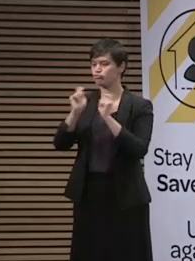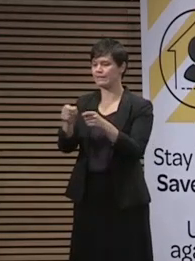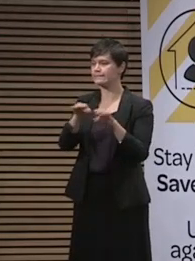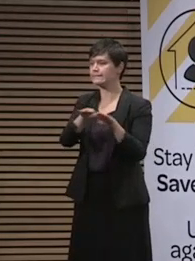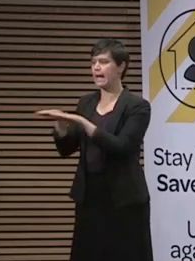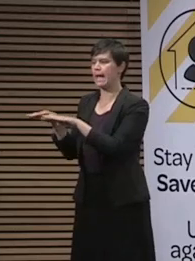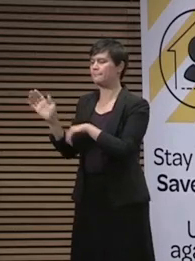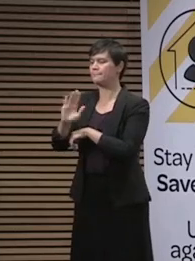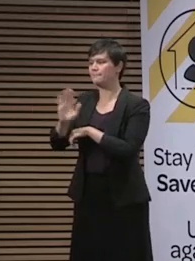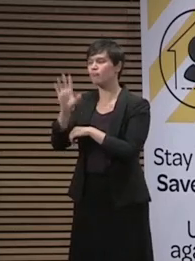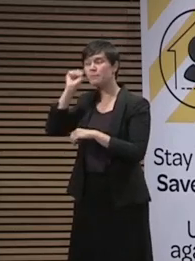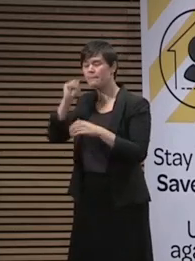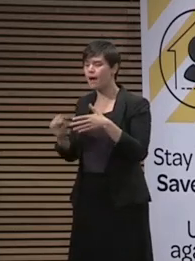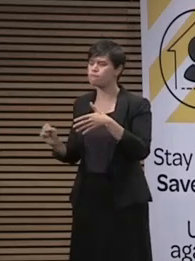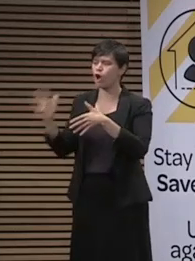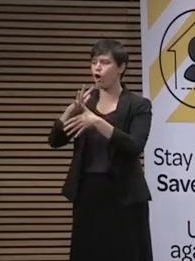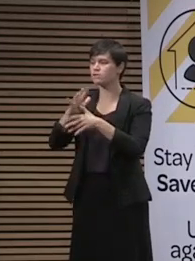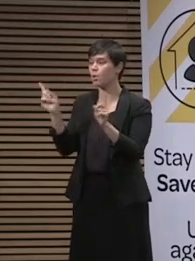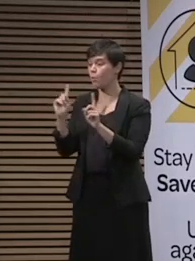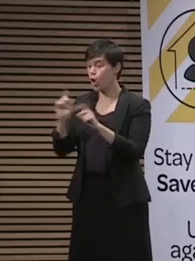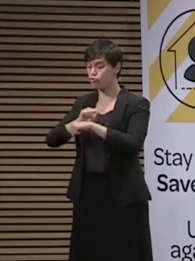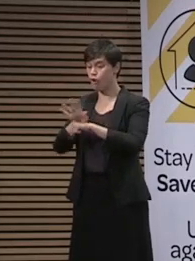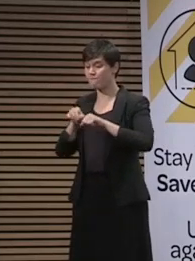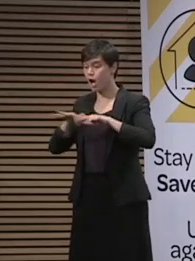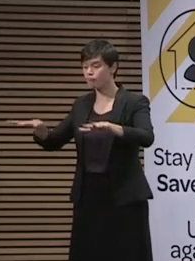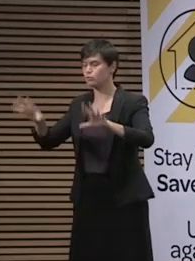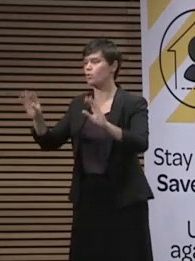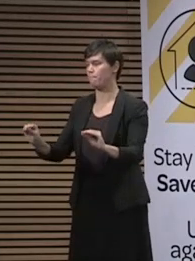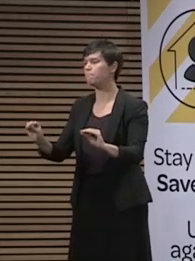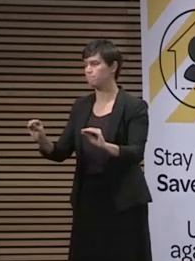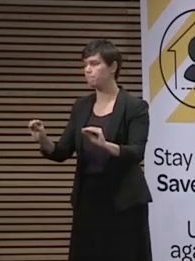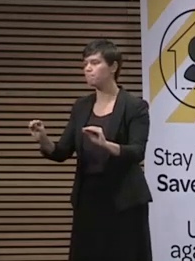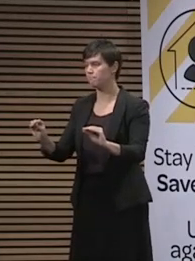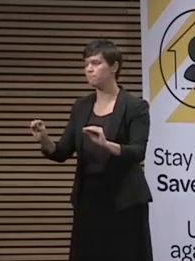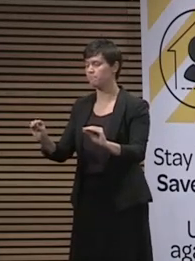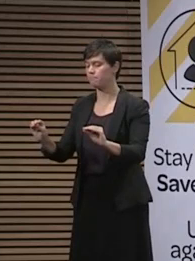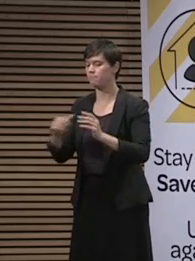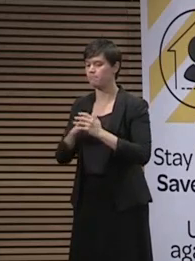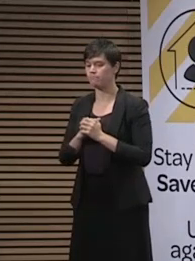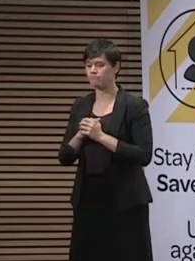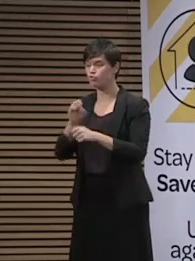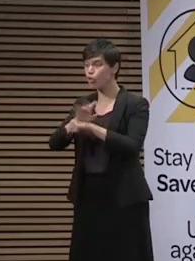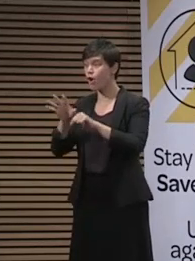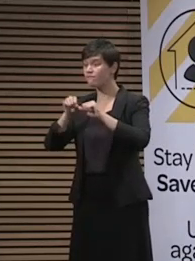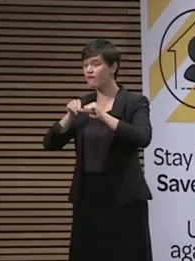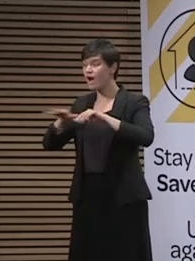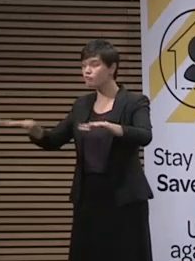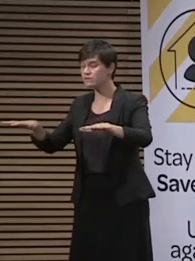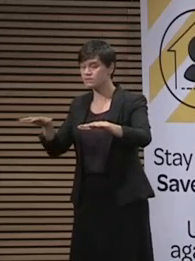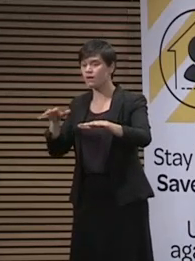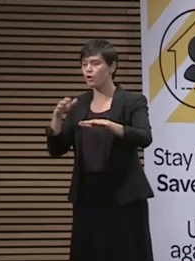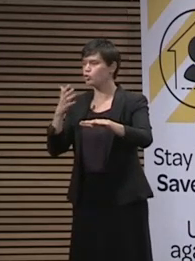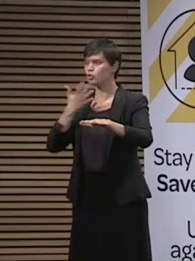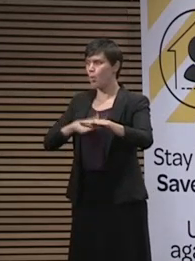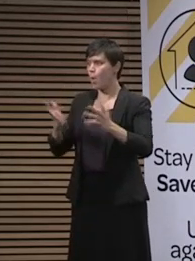break the transmission and the chain of transmission of COVID-19 in our community. The last place we want it is in our healthcare